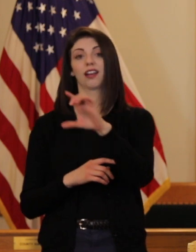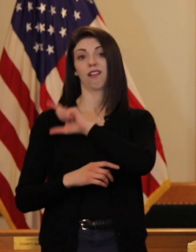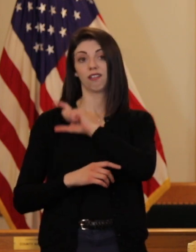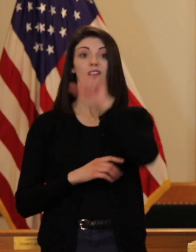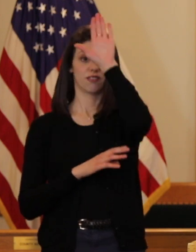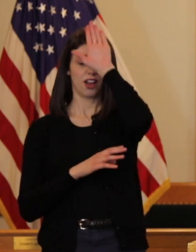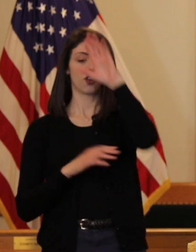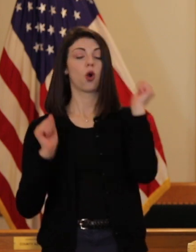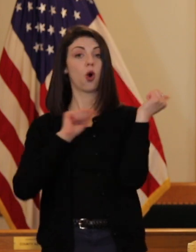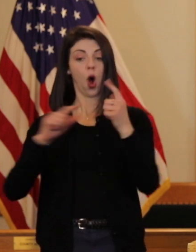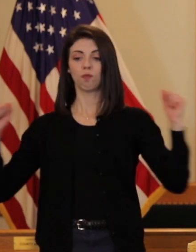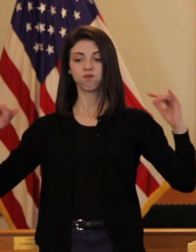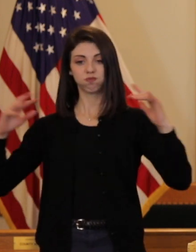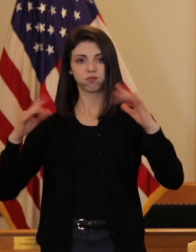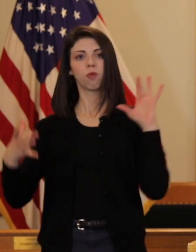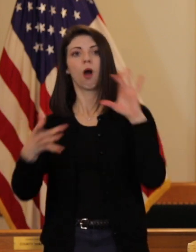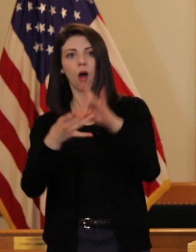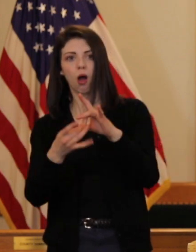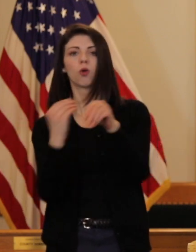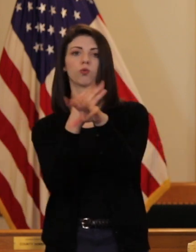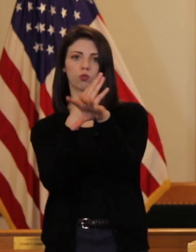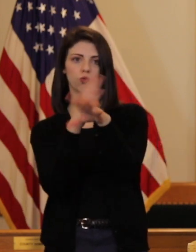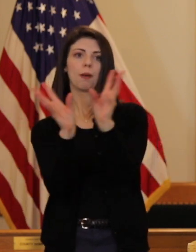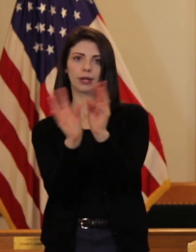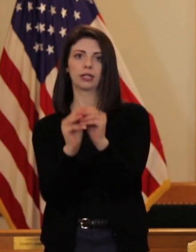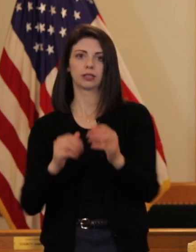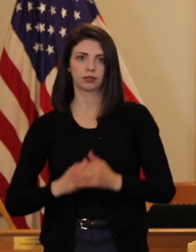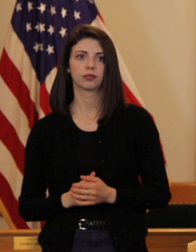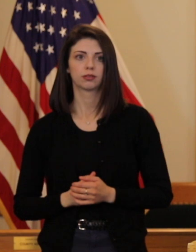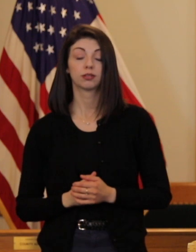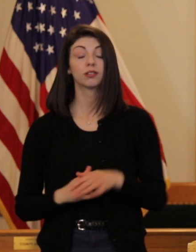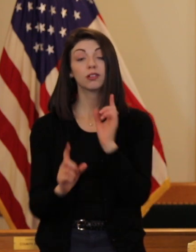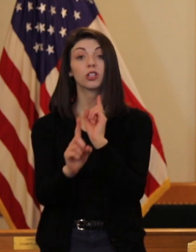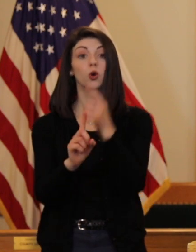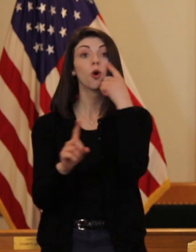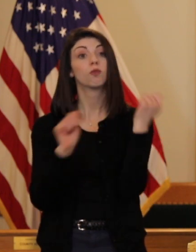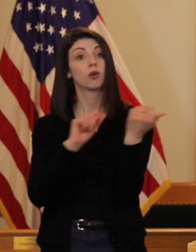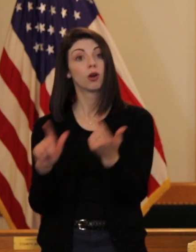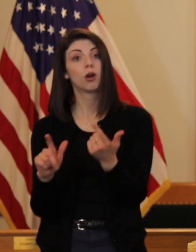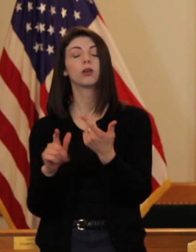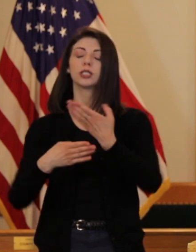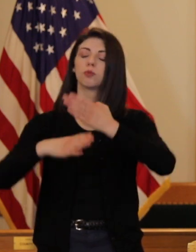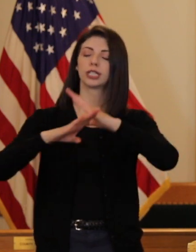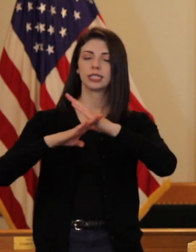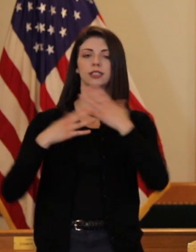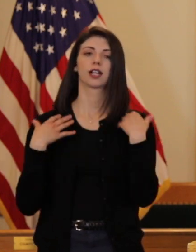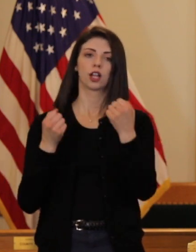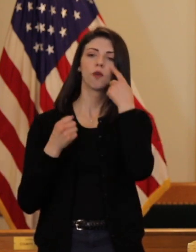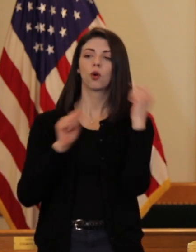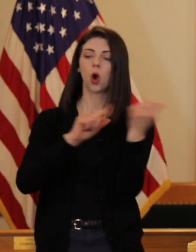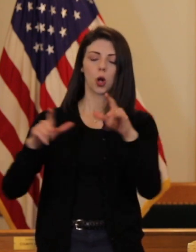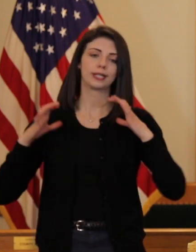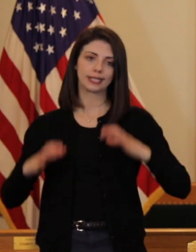this table. Most people attend remotely. Our goal through all of this has been to protect the health of our citizens